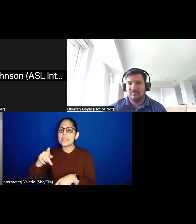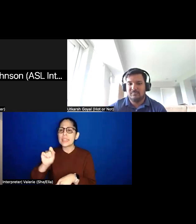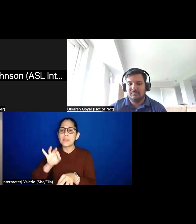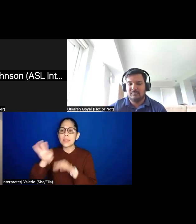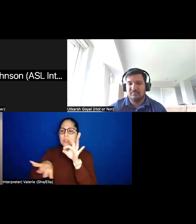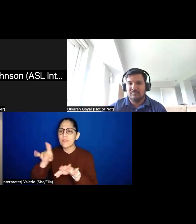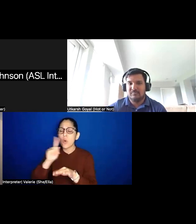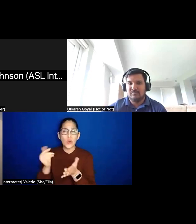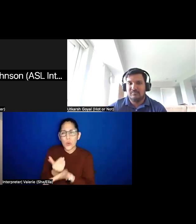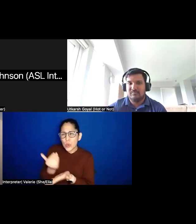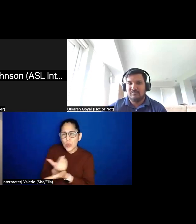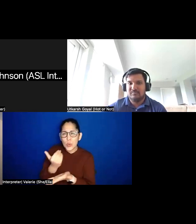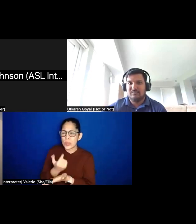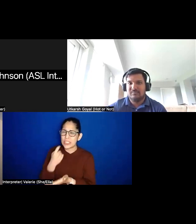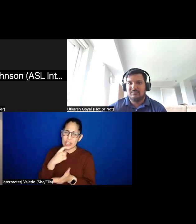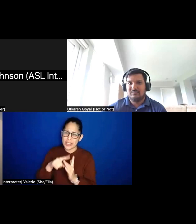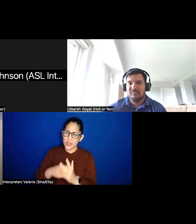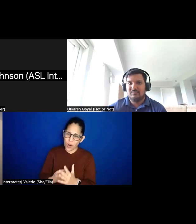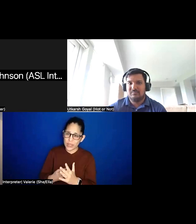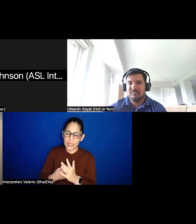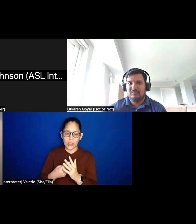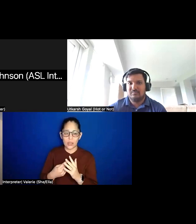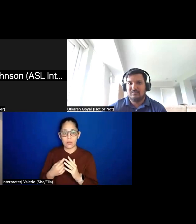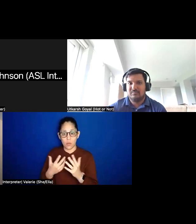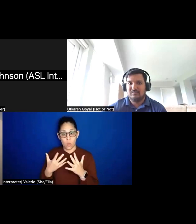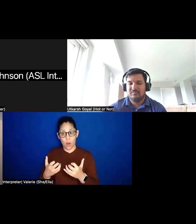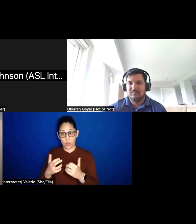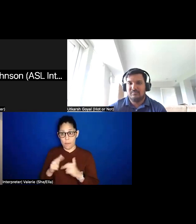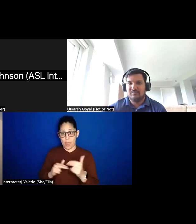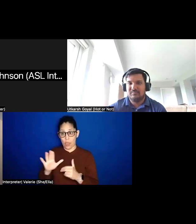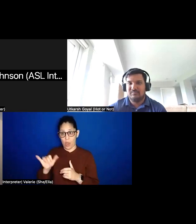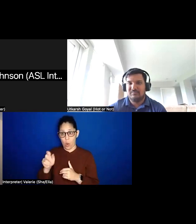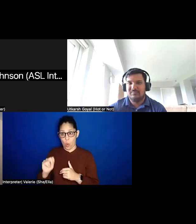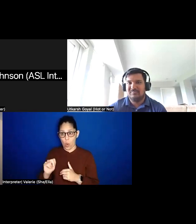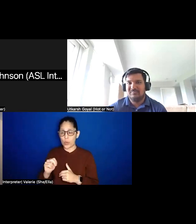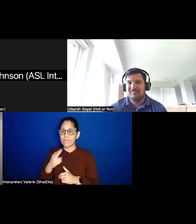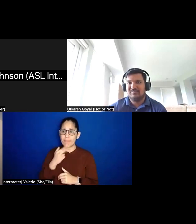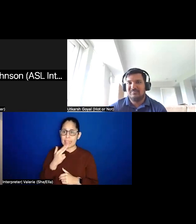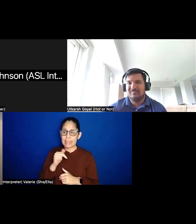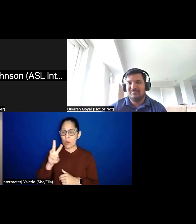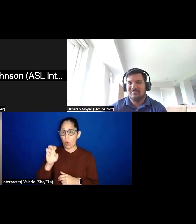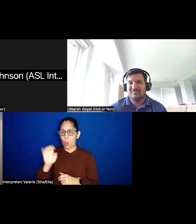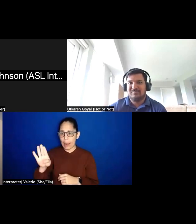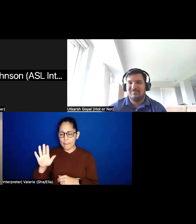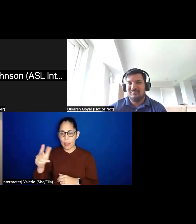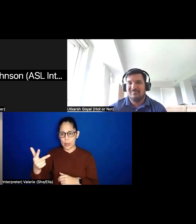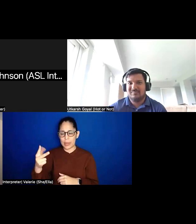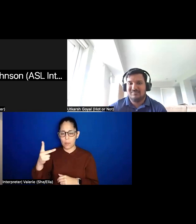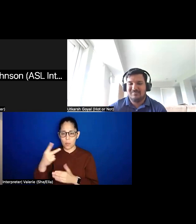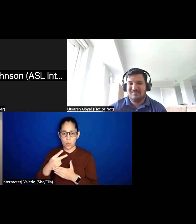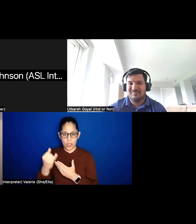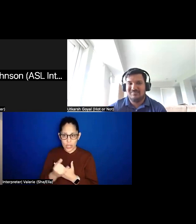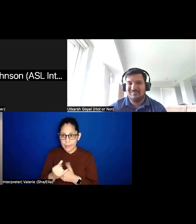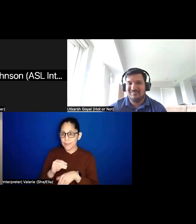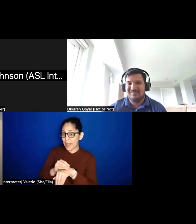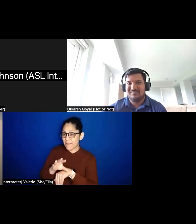absolute newbies who wish to try to build their own mini Web3 projects? So advice from